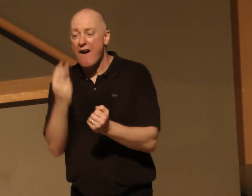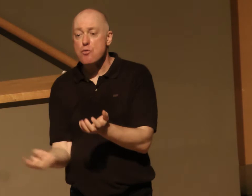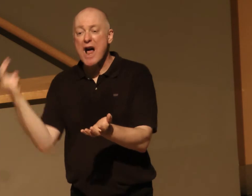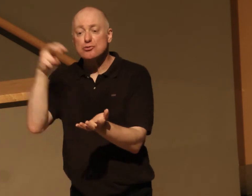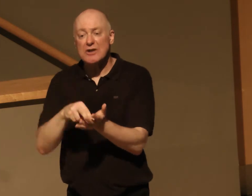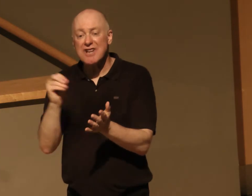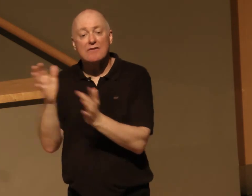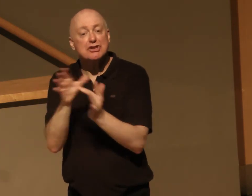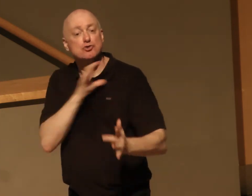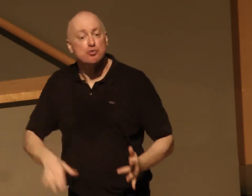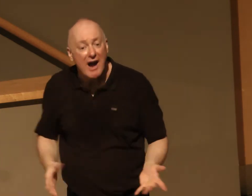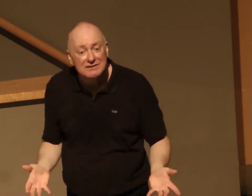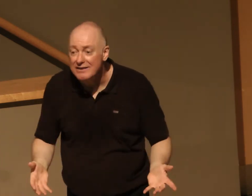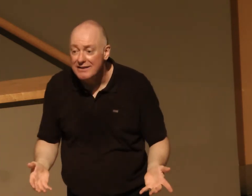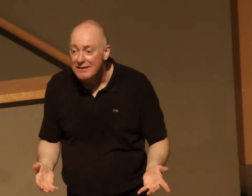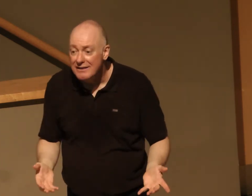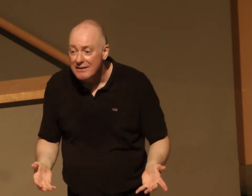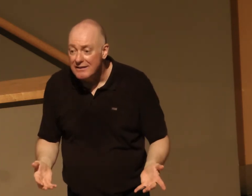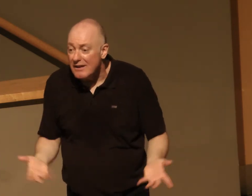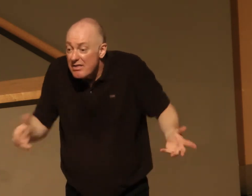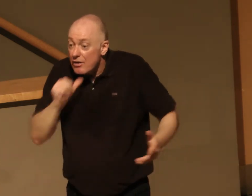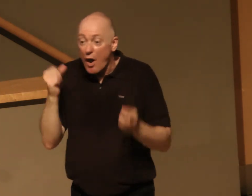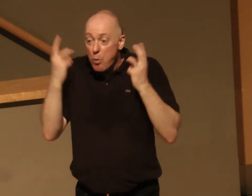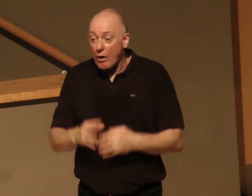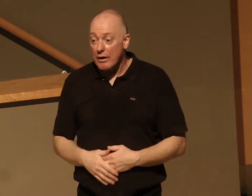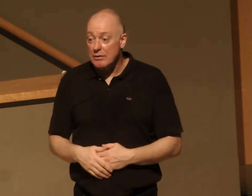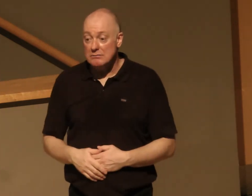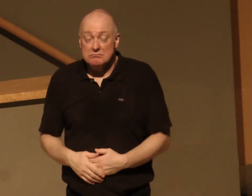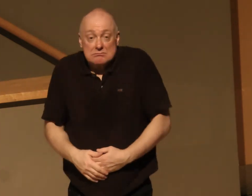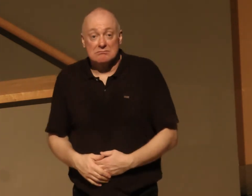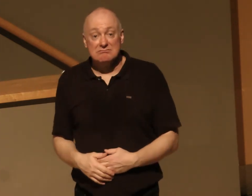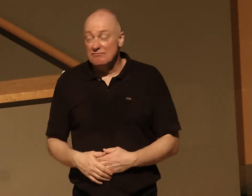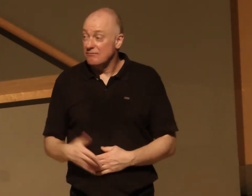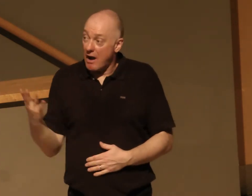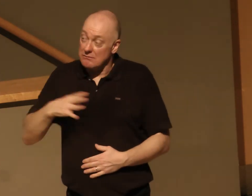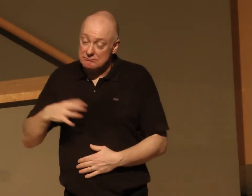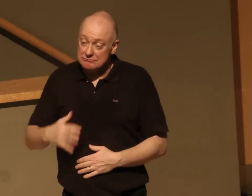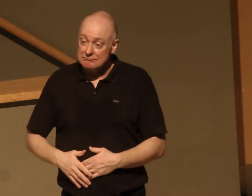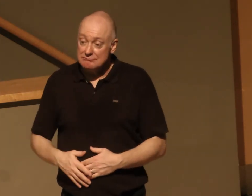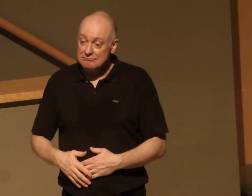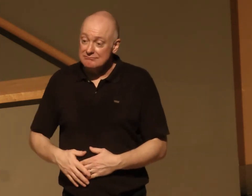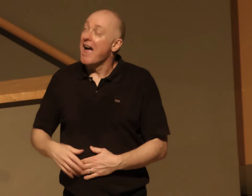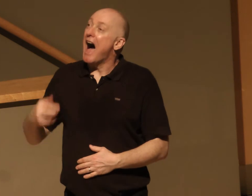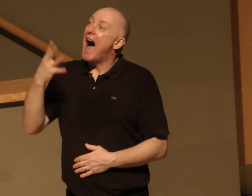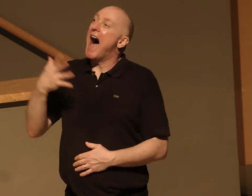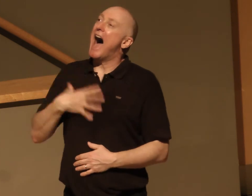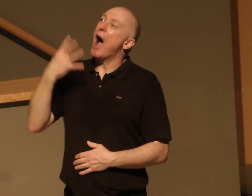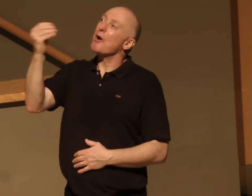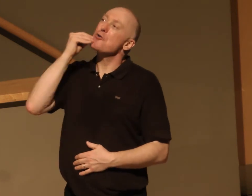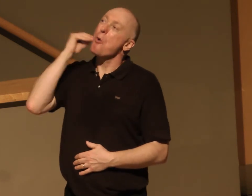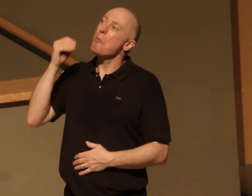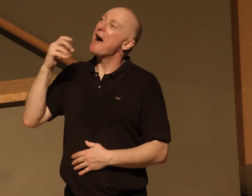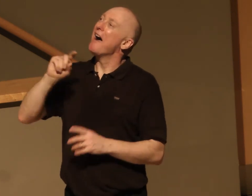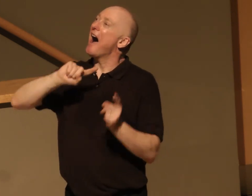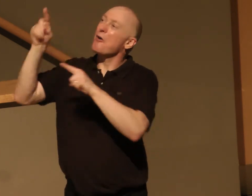of Jesus Christ and they're not so worried oh no I'm not going to live another day they're like take me home Jesus I'm coming nothing to fear